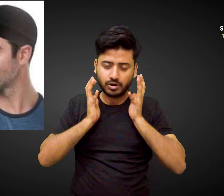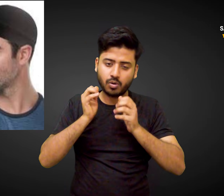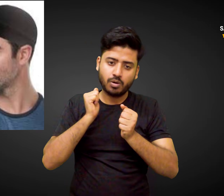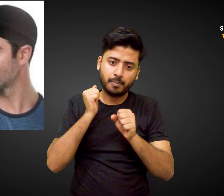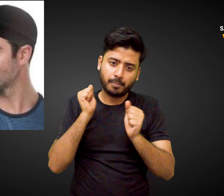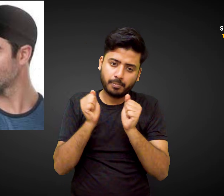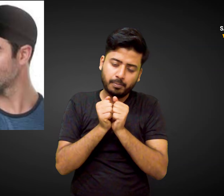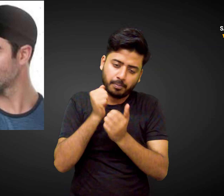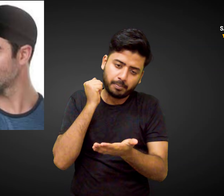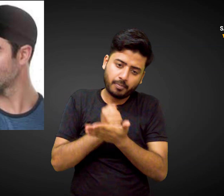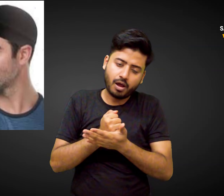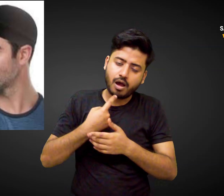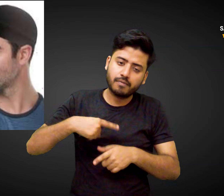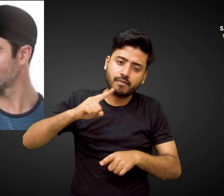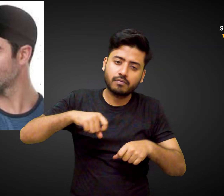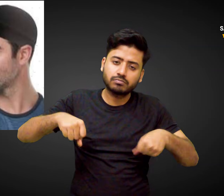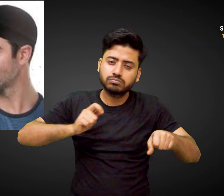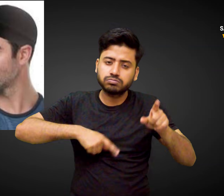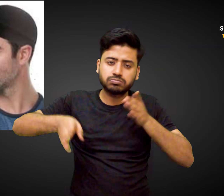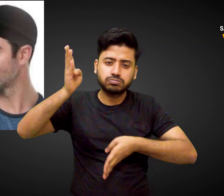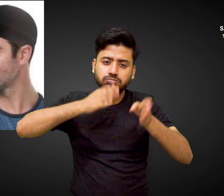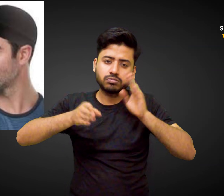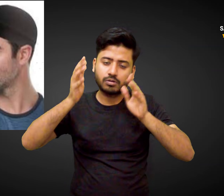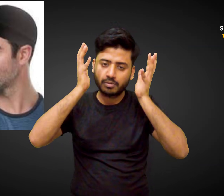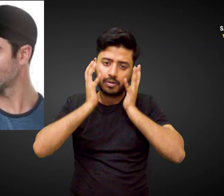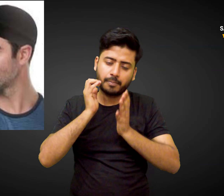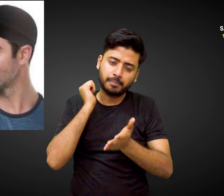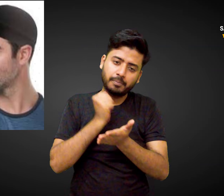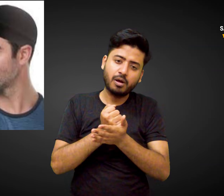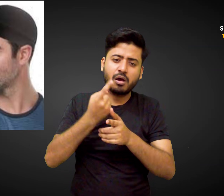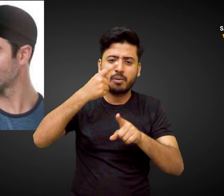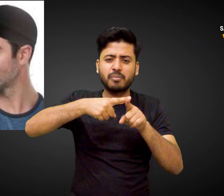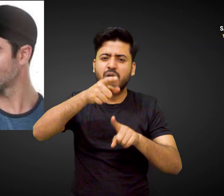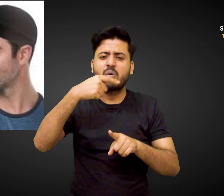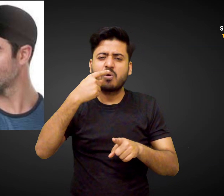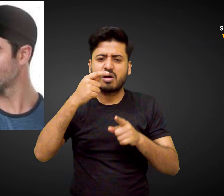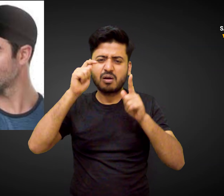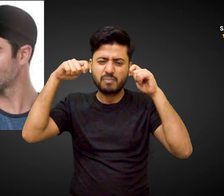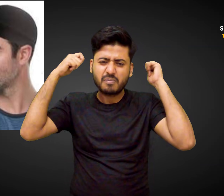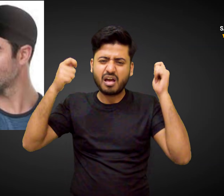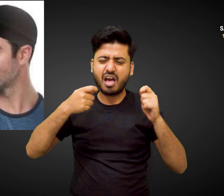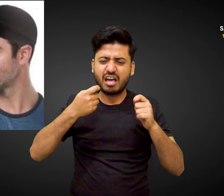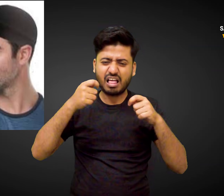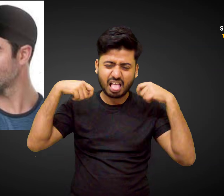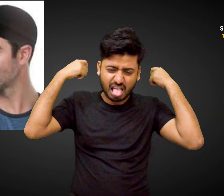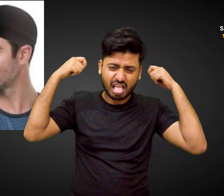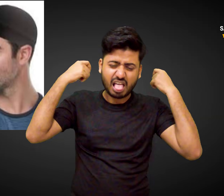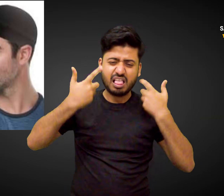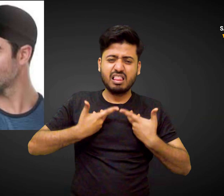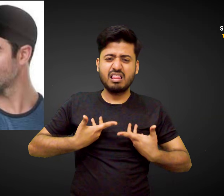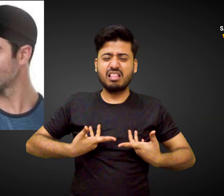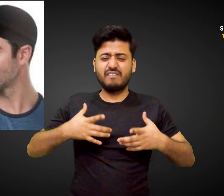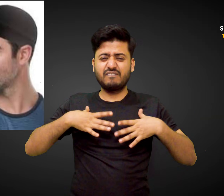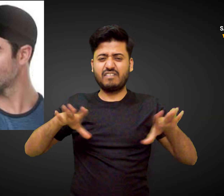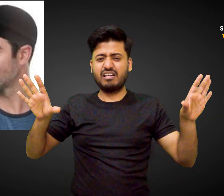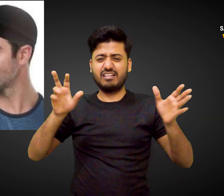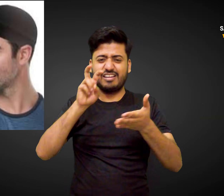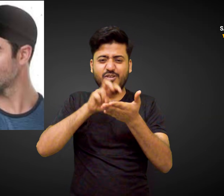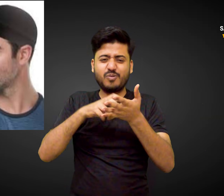bee fashion focus on sustainable materials like organic cotton. How to make cap wearing hair safe: choose breathable